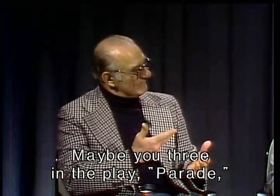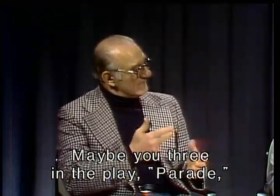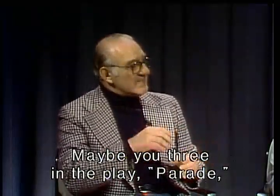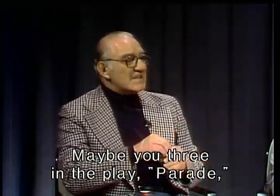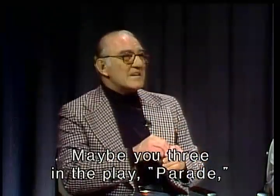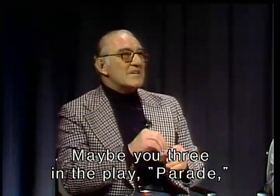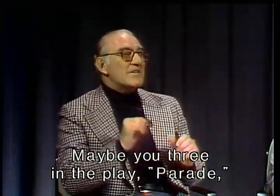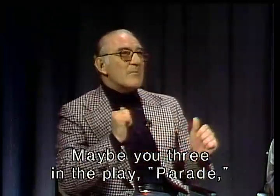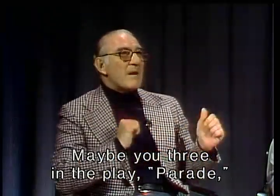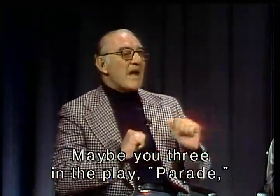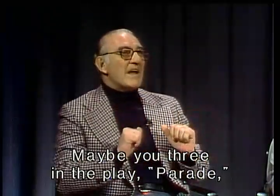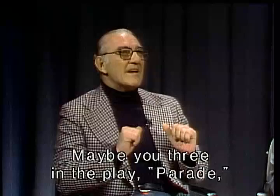in the pie